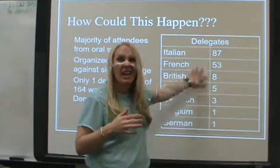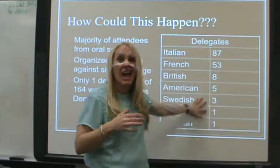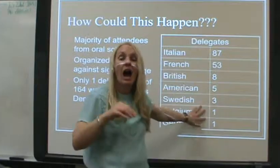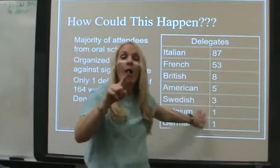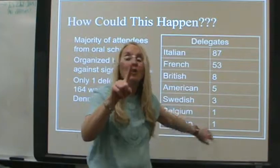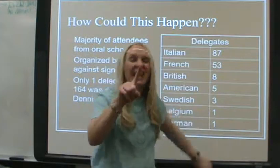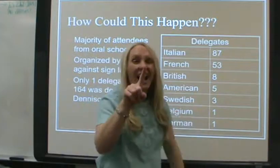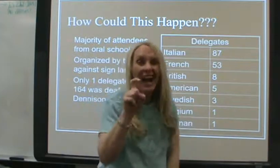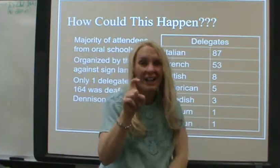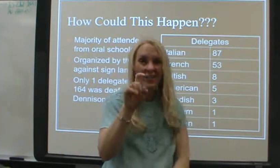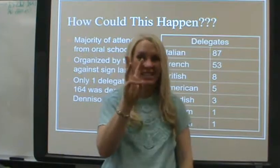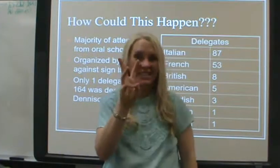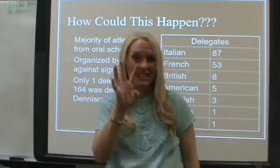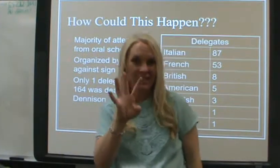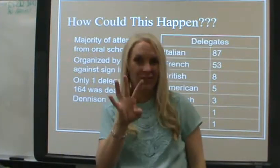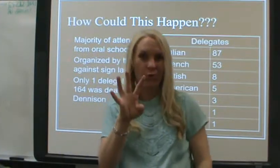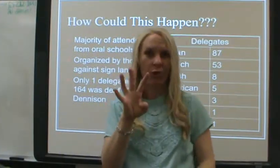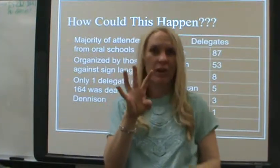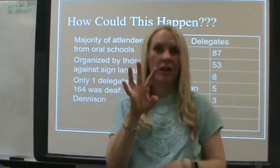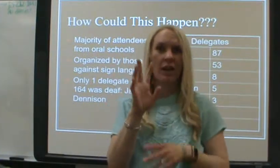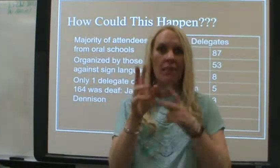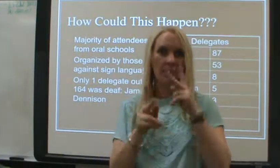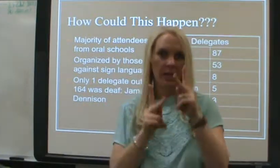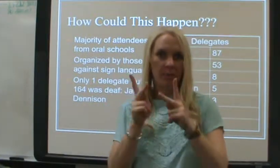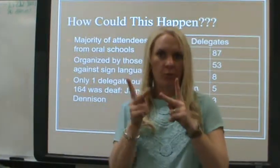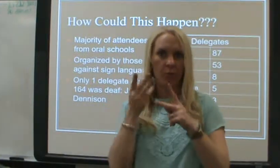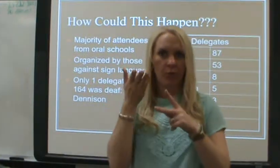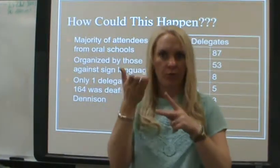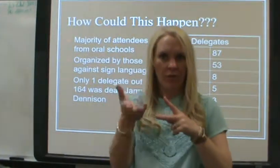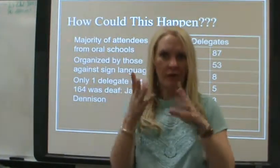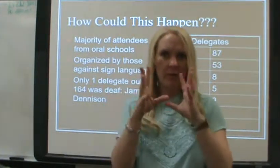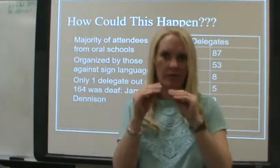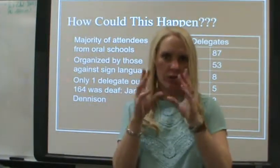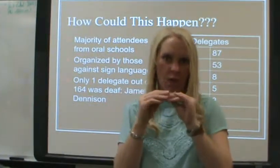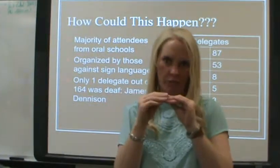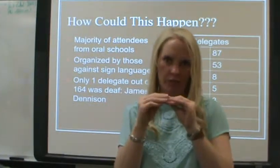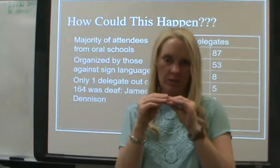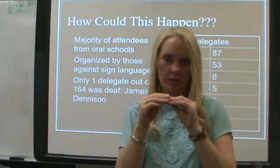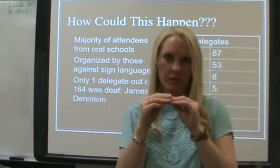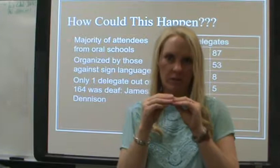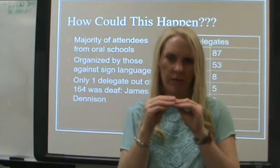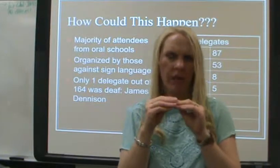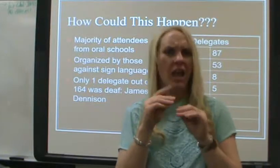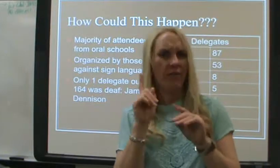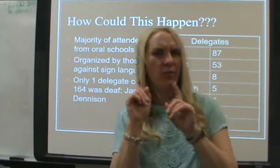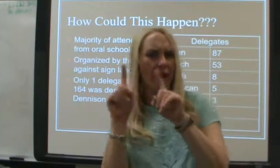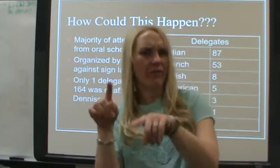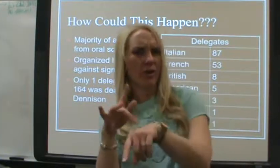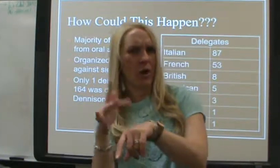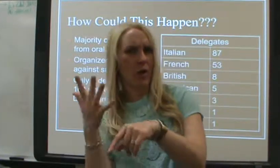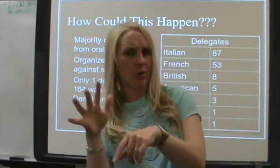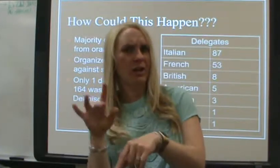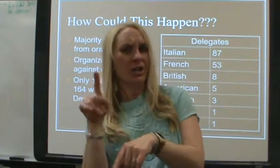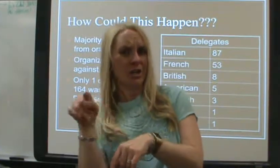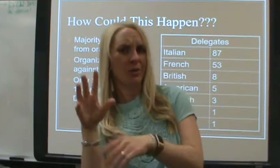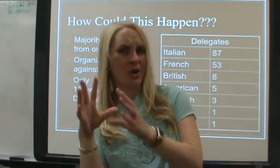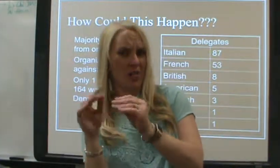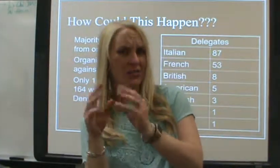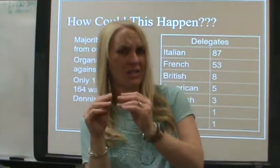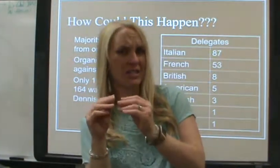Only 164 people were there at this conference. right? If you ever go to a conference,